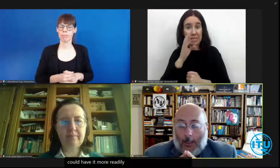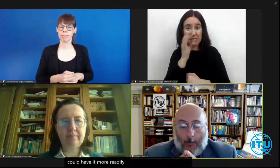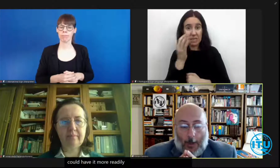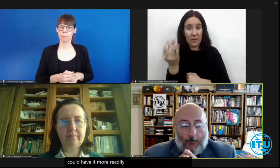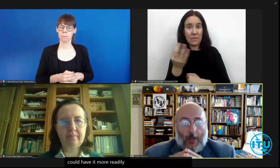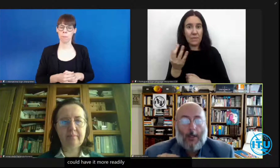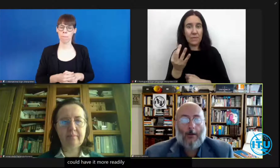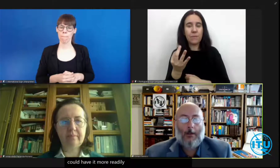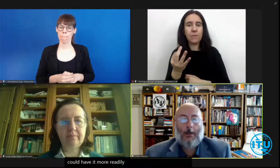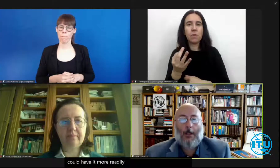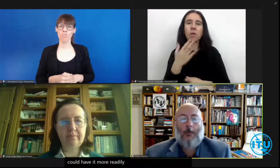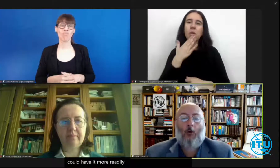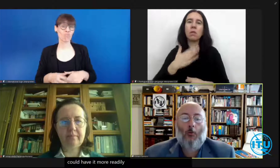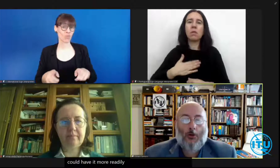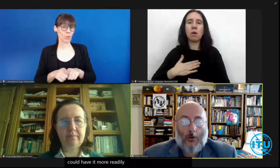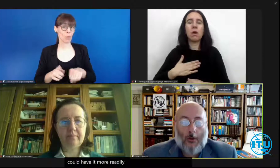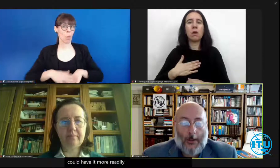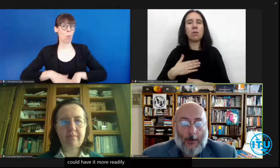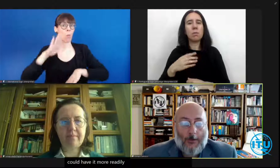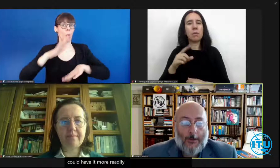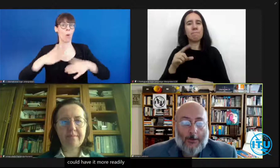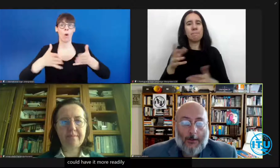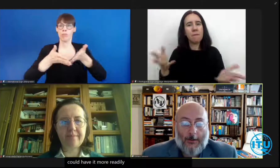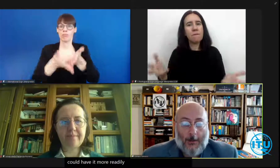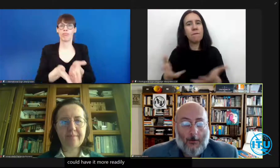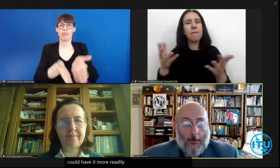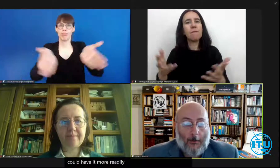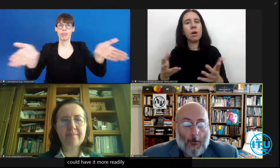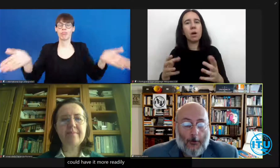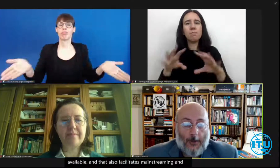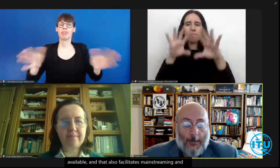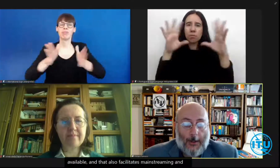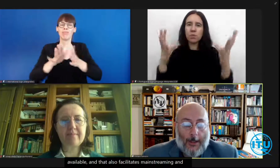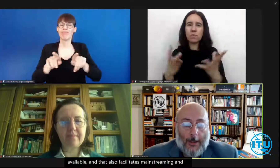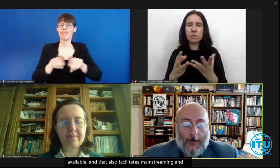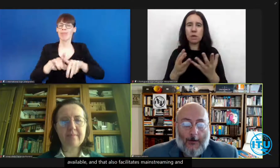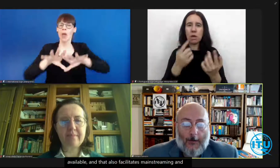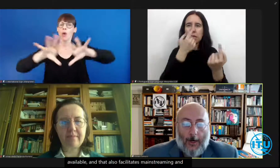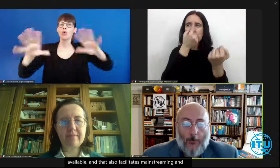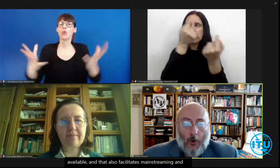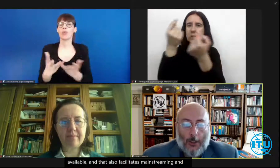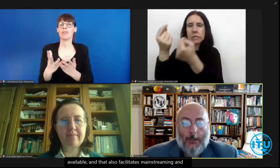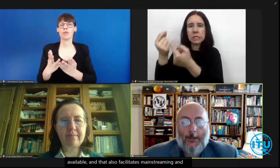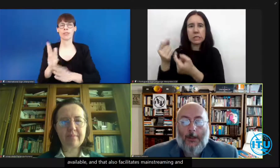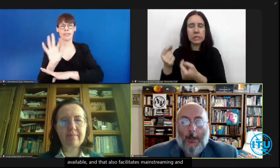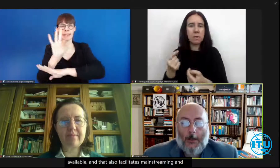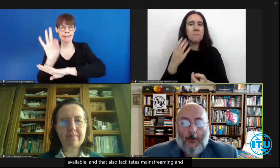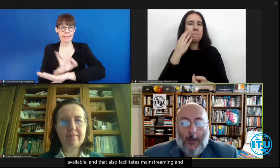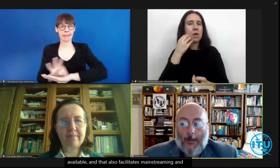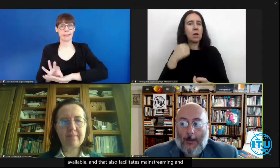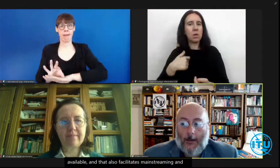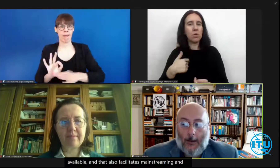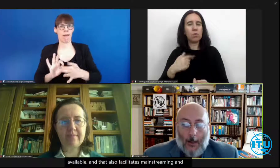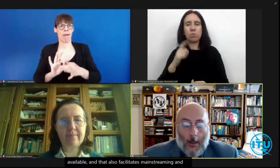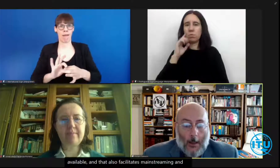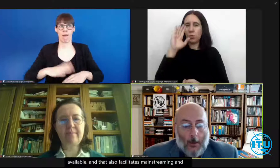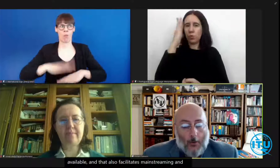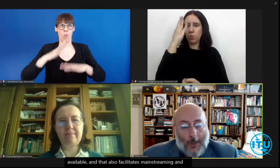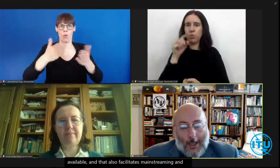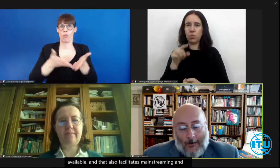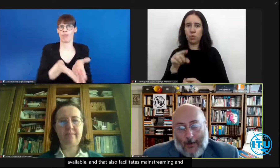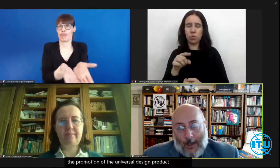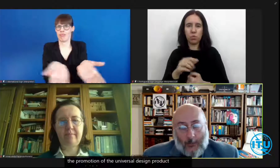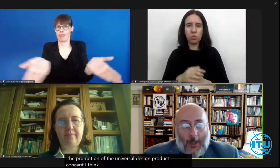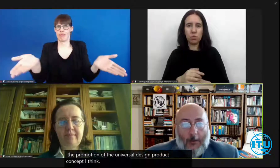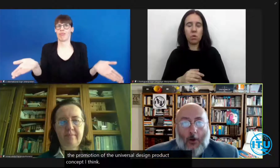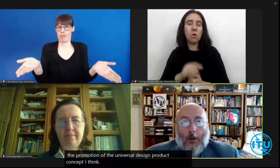facilitates the mainstreaming and promotion of the universal design concept. I think it's a very important aspect that you